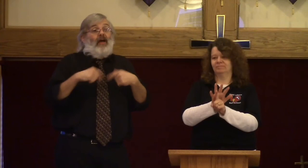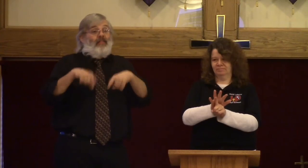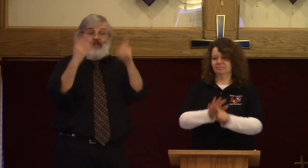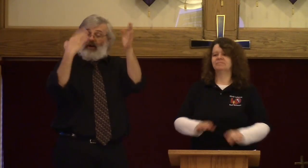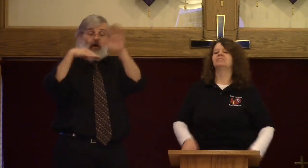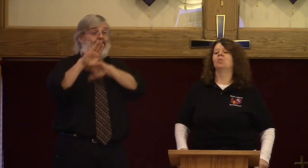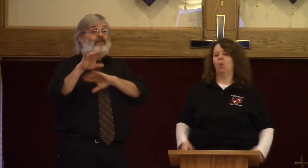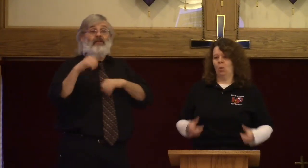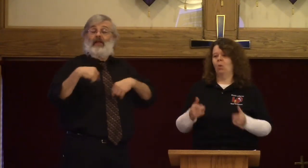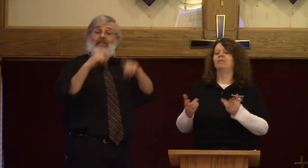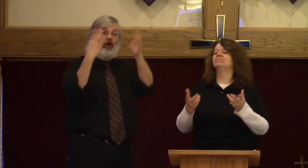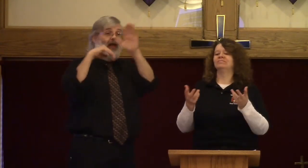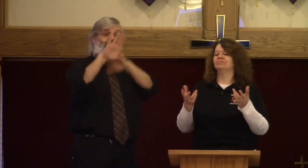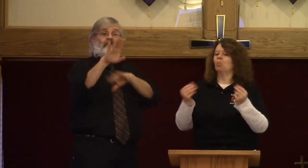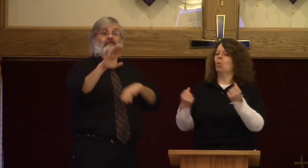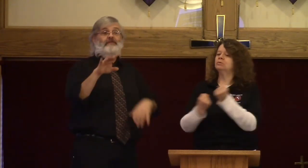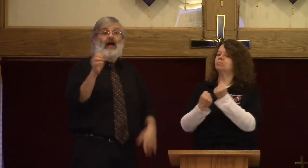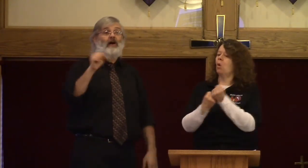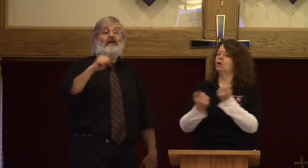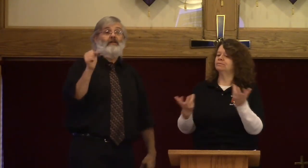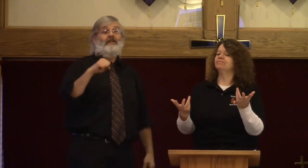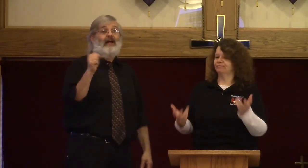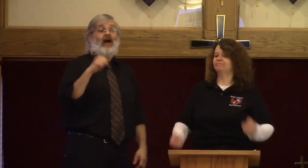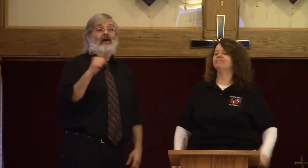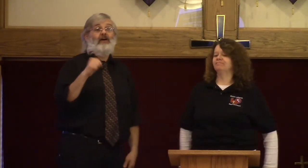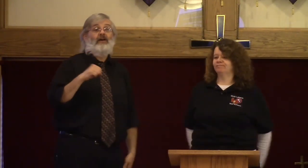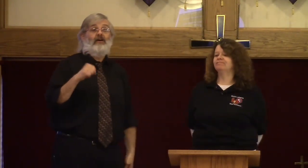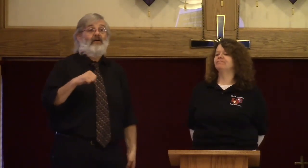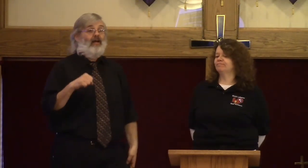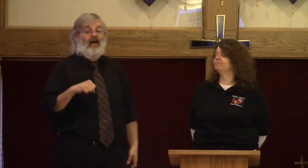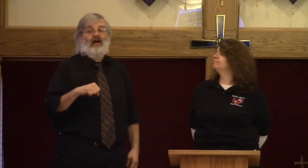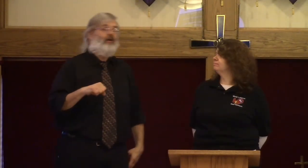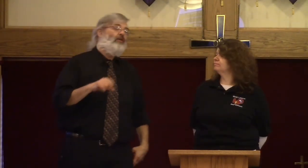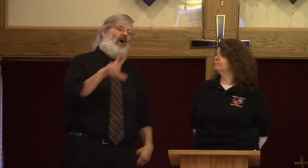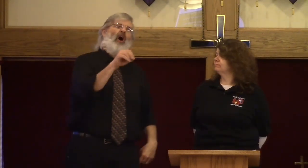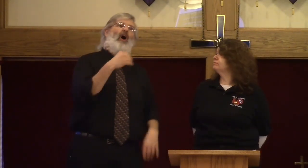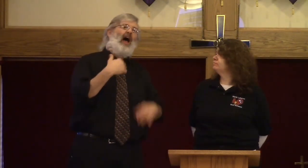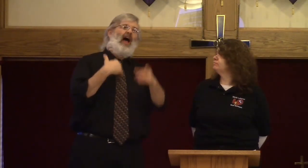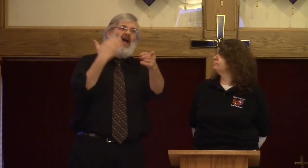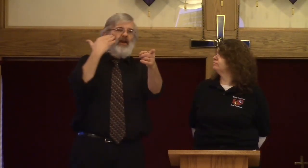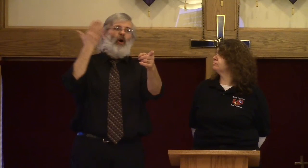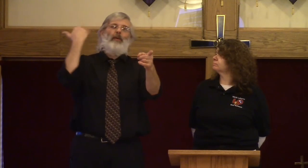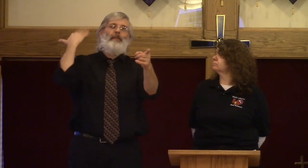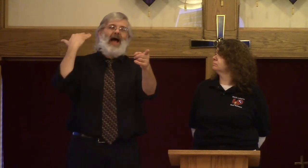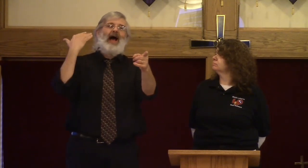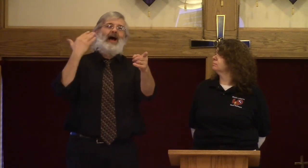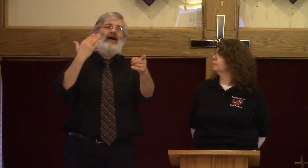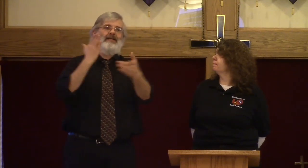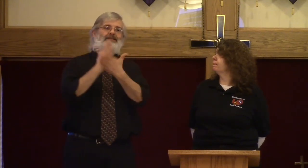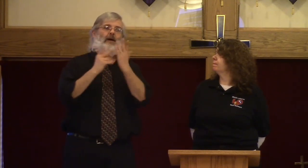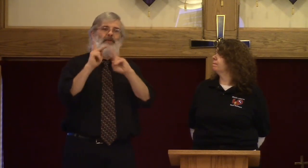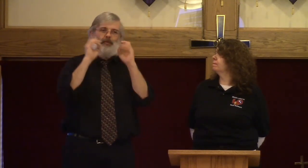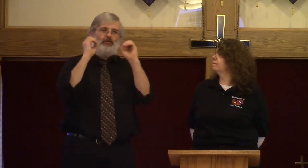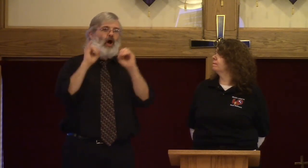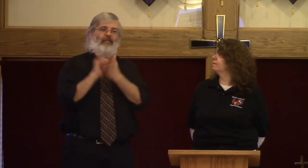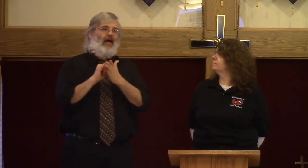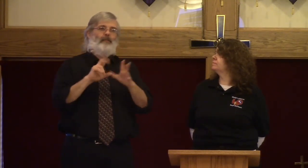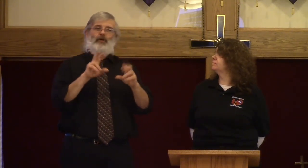Then they go to heaven. Then they go to heaven. Yeah. Yeah. No, I know in the past some people thought that, but